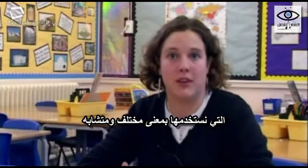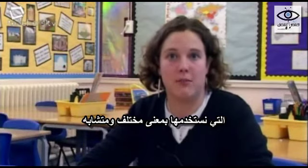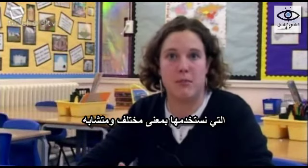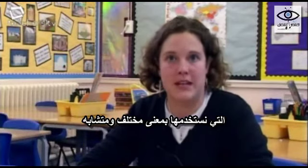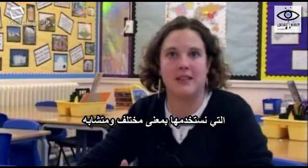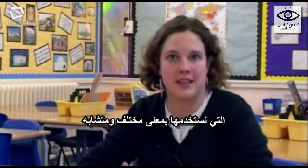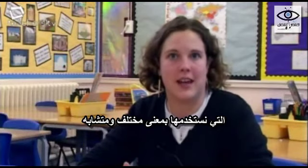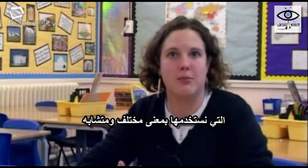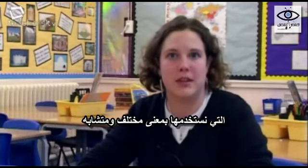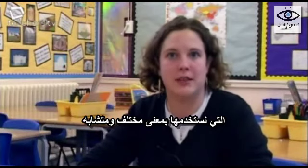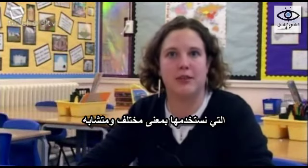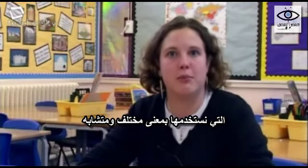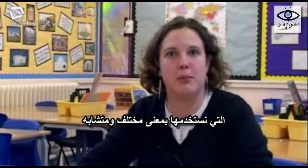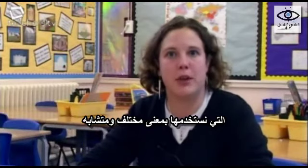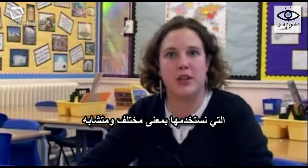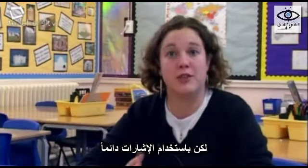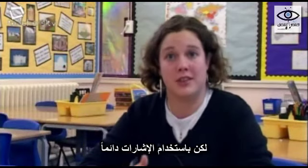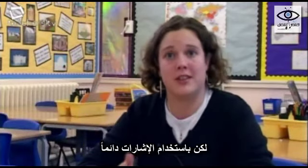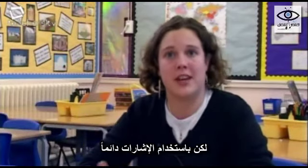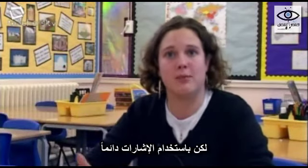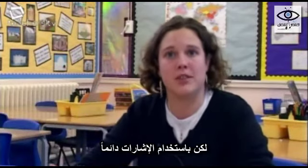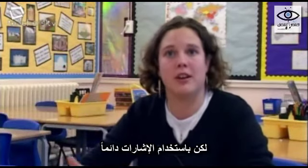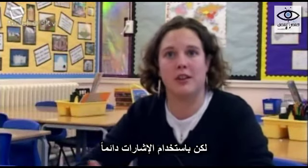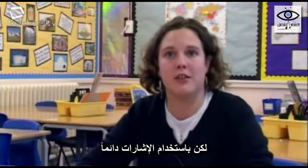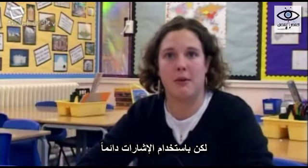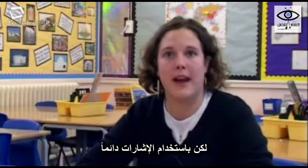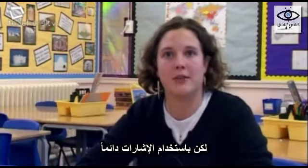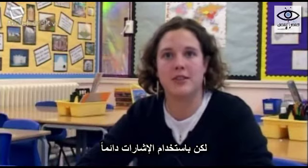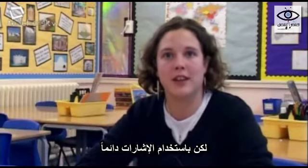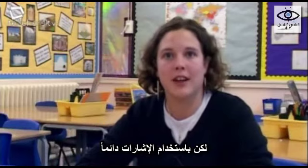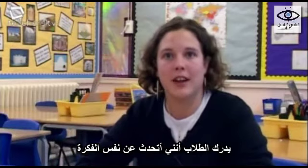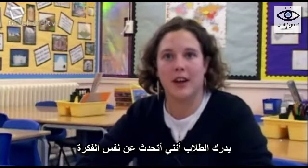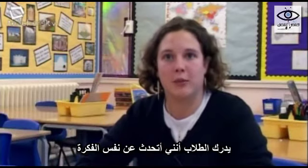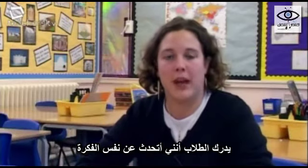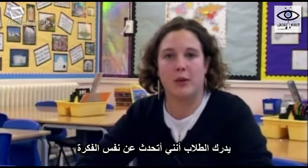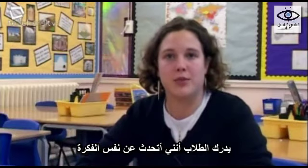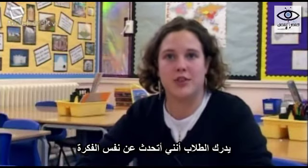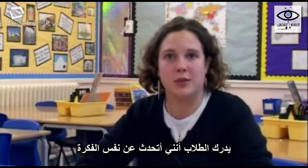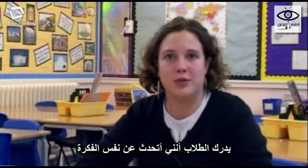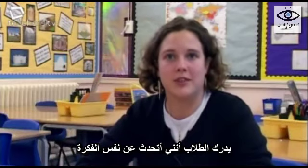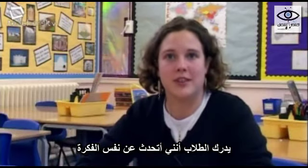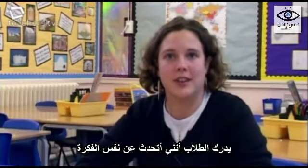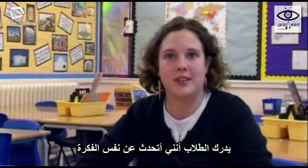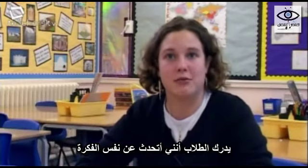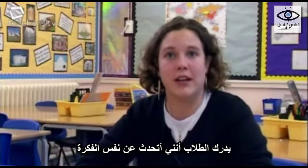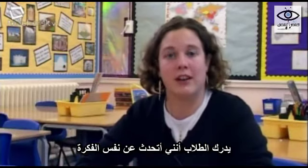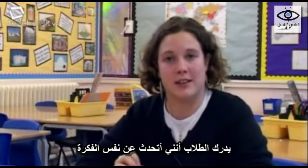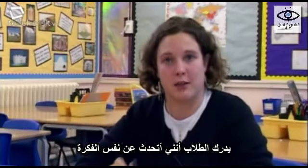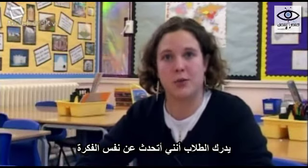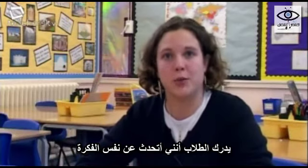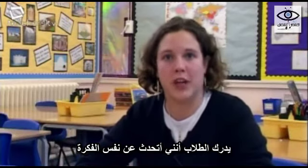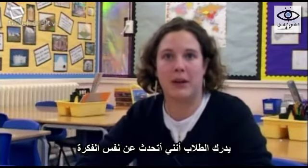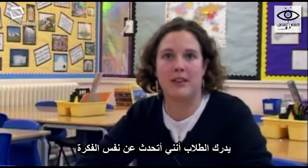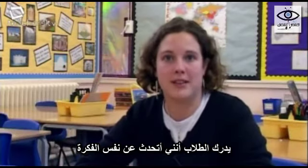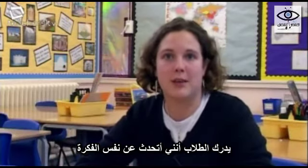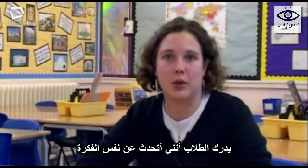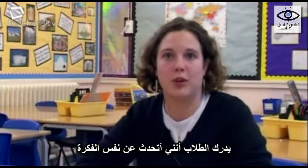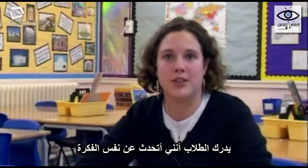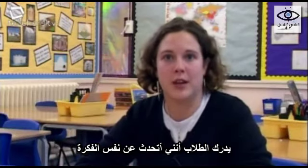that mean the same and different, but by using the same sign throughout, it helps the children to realise that I'm talking about the same